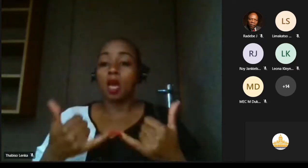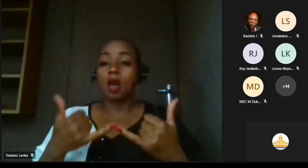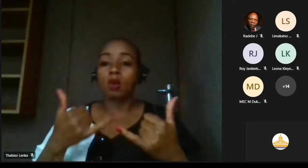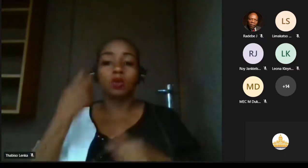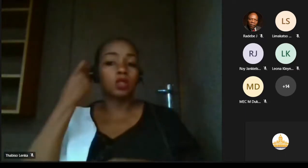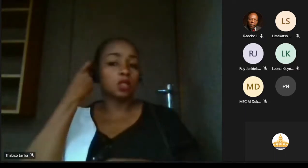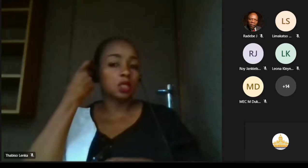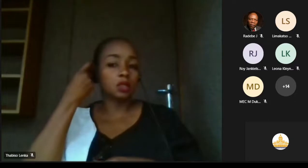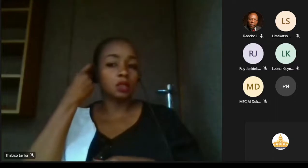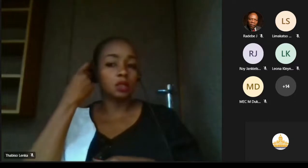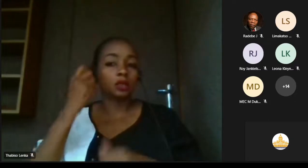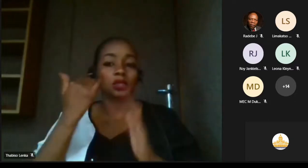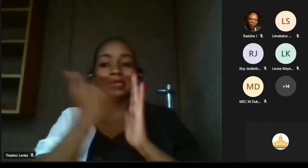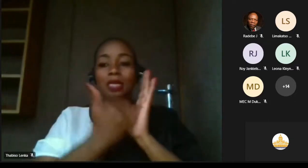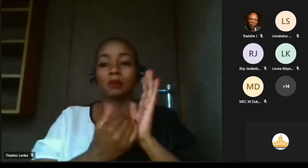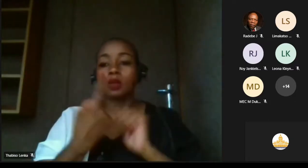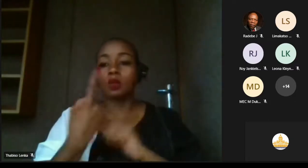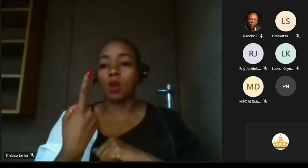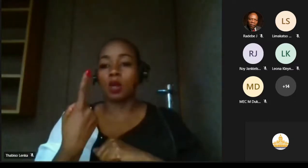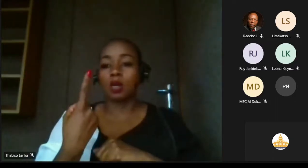read Motion 1.